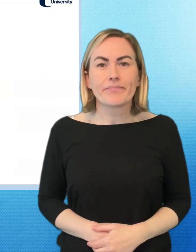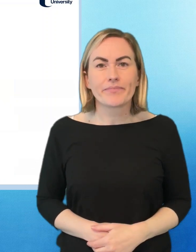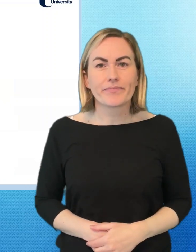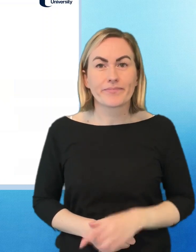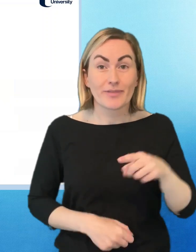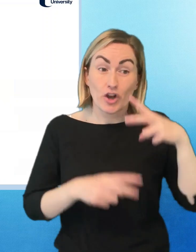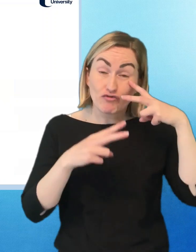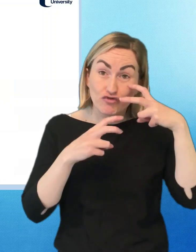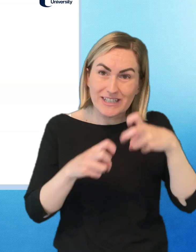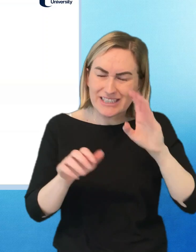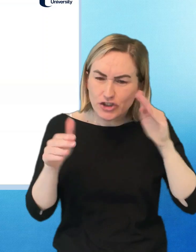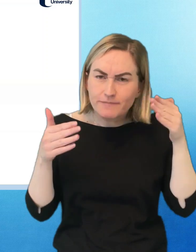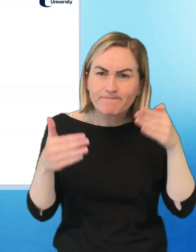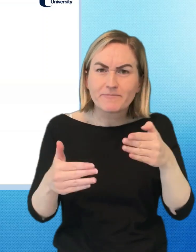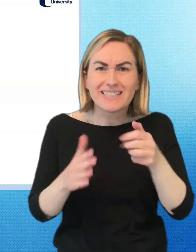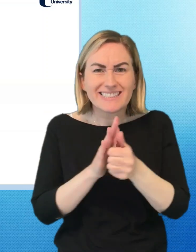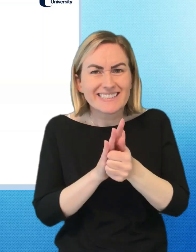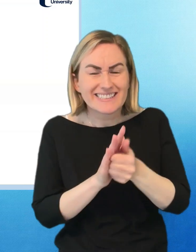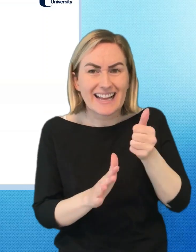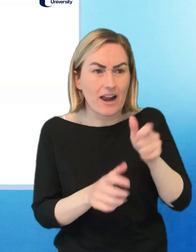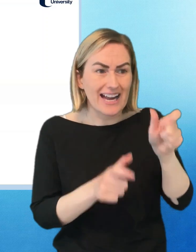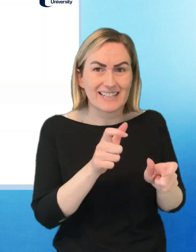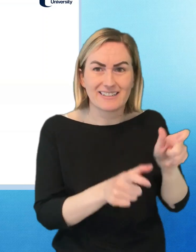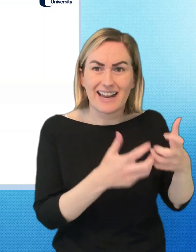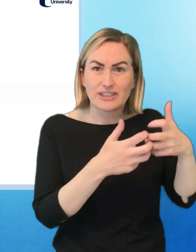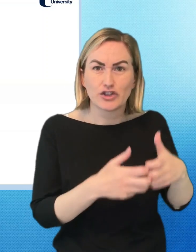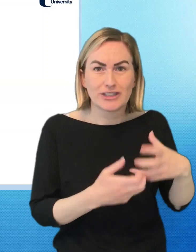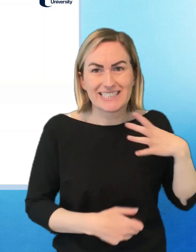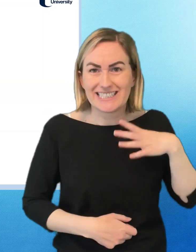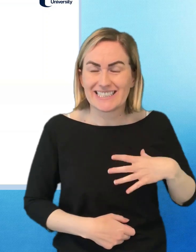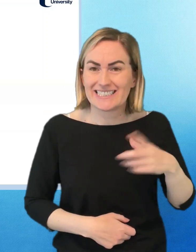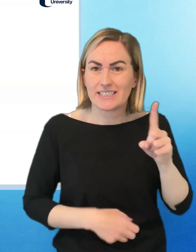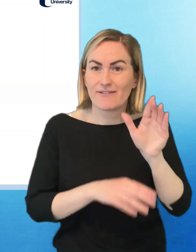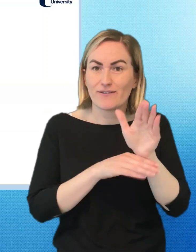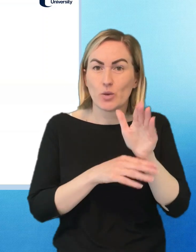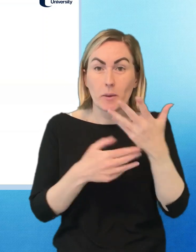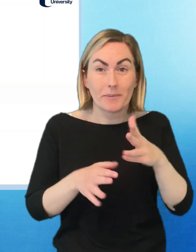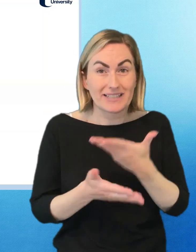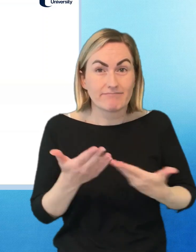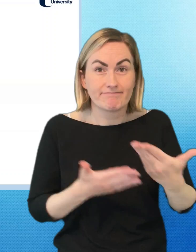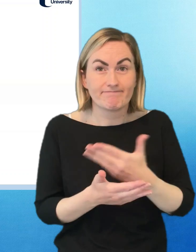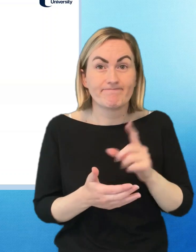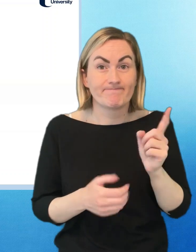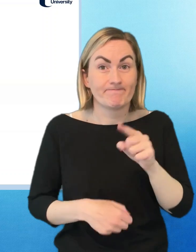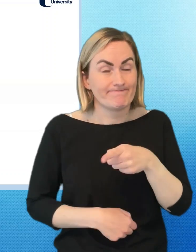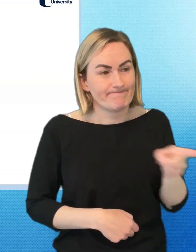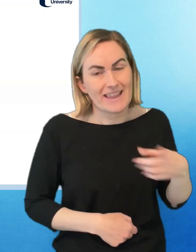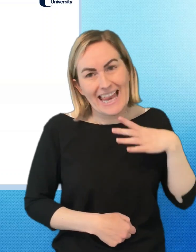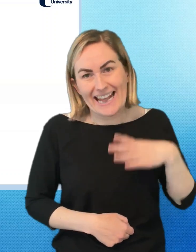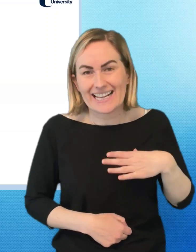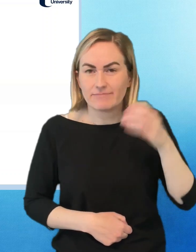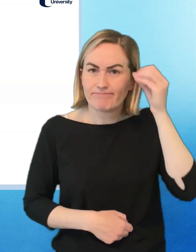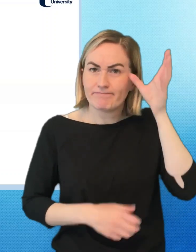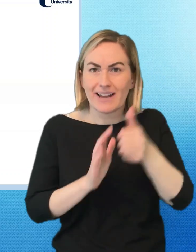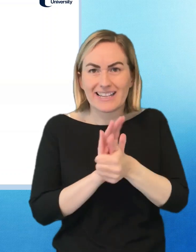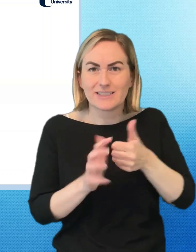When we look at the literature about what skills and competences the engineer of the future will have, we come up with several aspects.